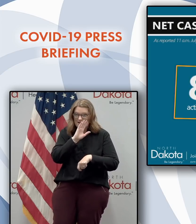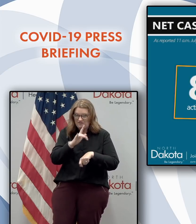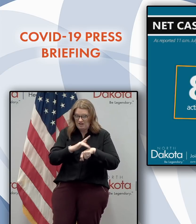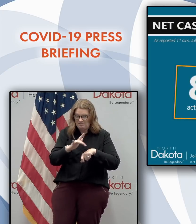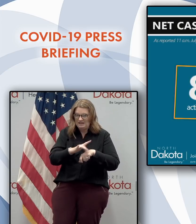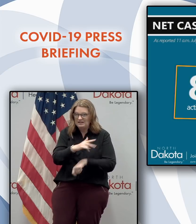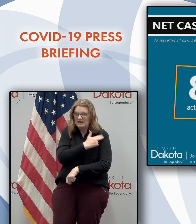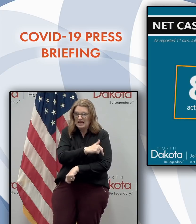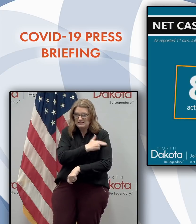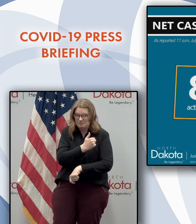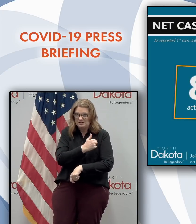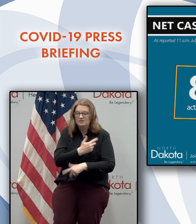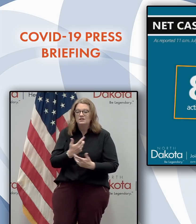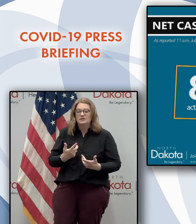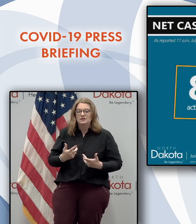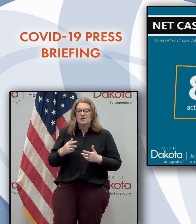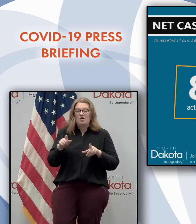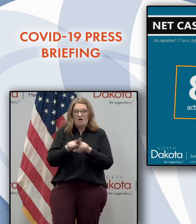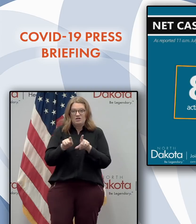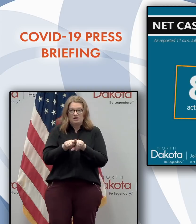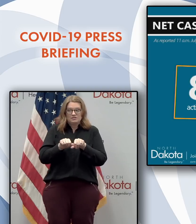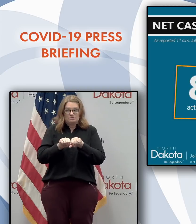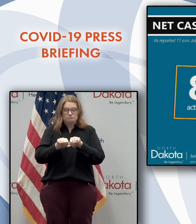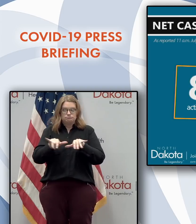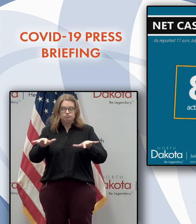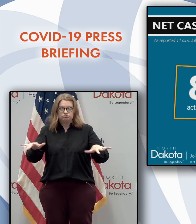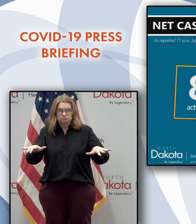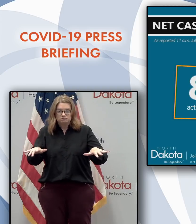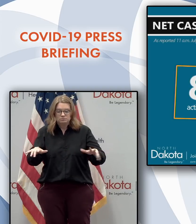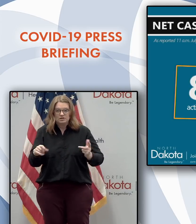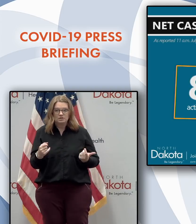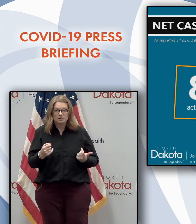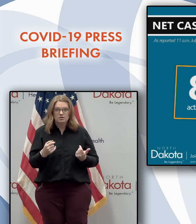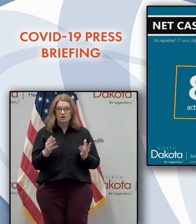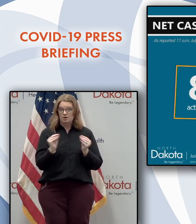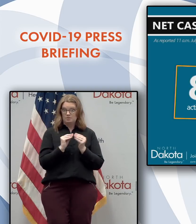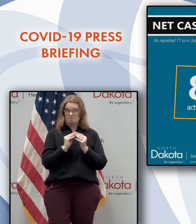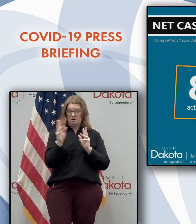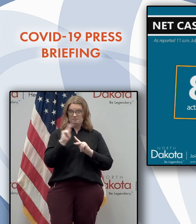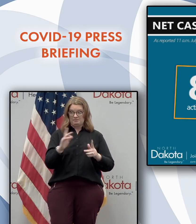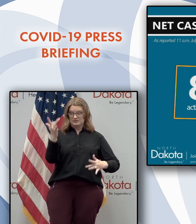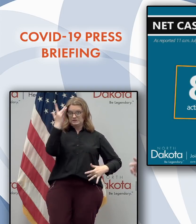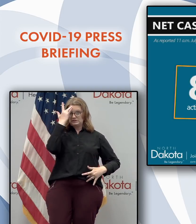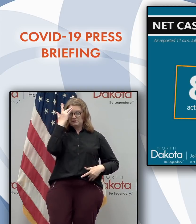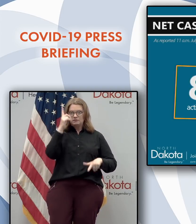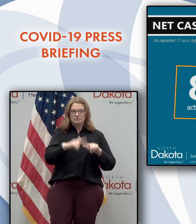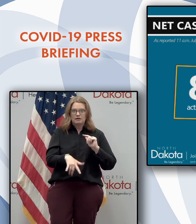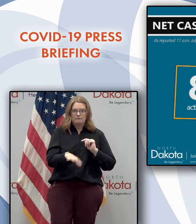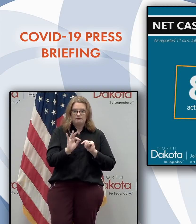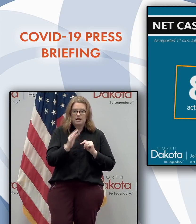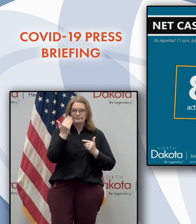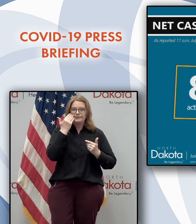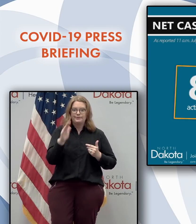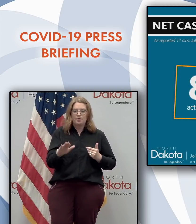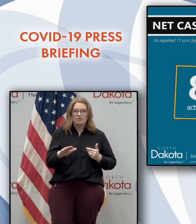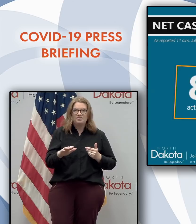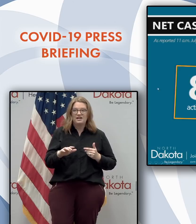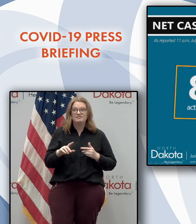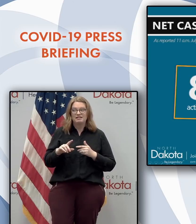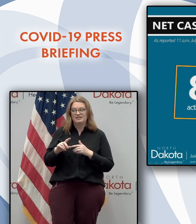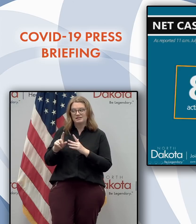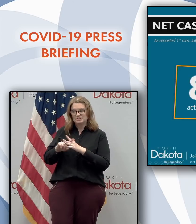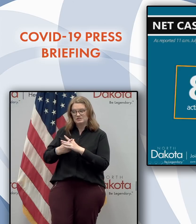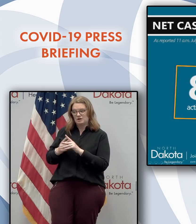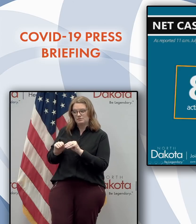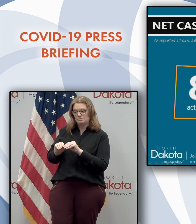can cause the outbreak to spread, because the more actives there are, if we don't find them and they're not isolating, then those can infect other people. So we are